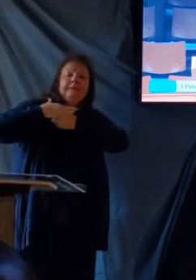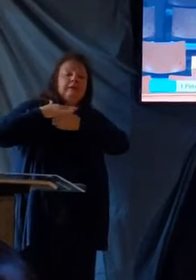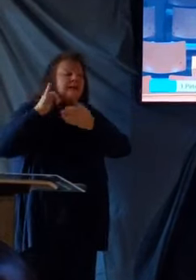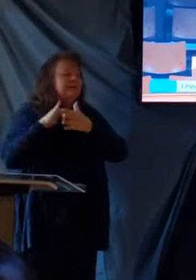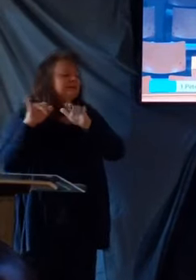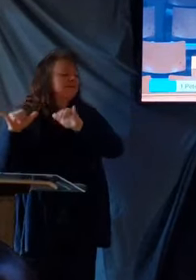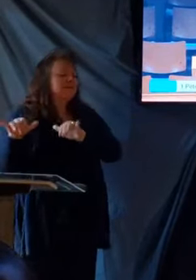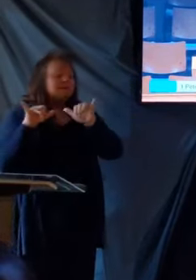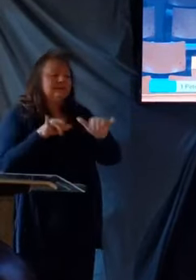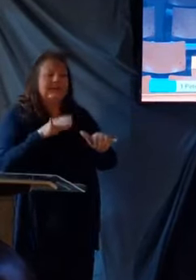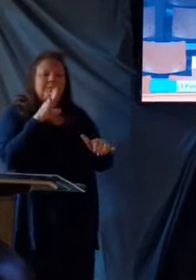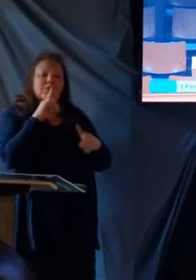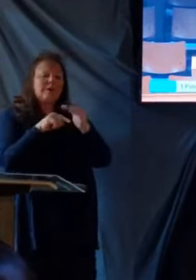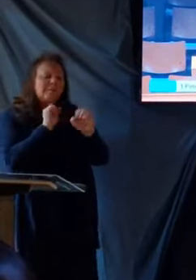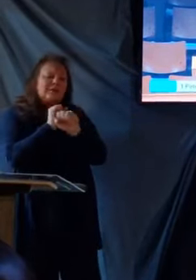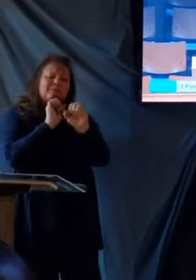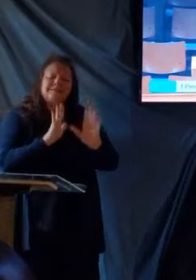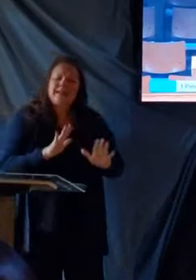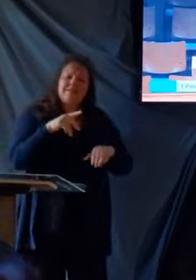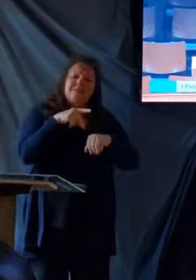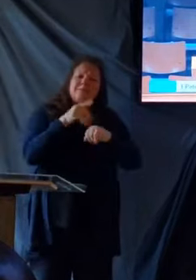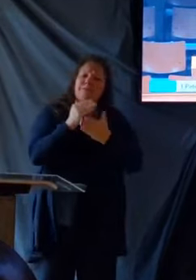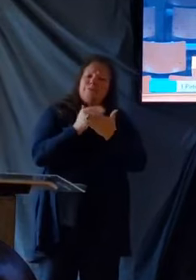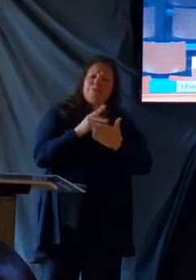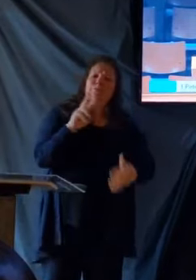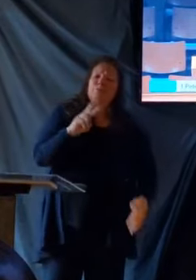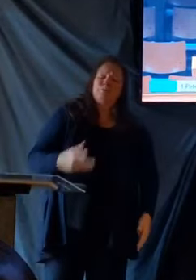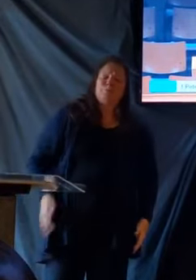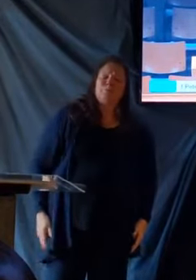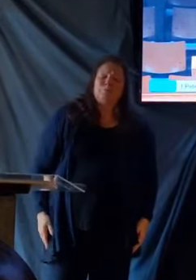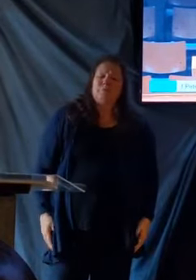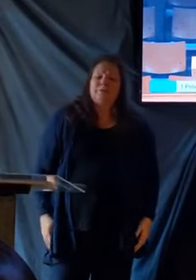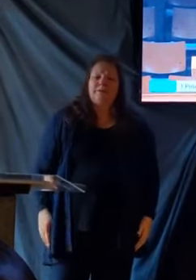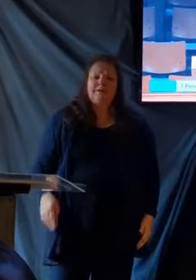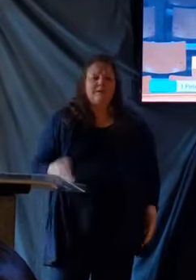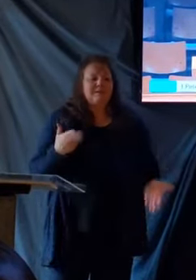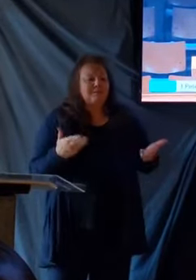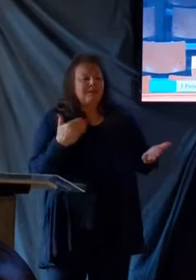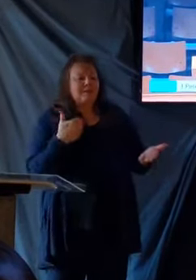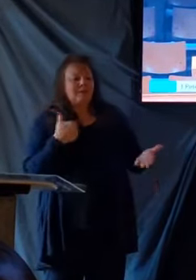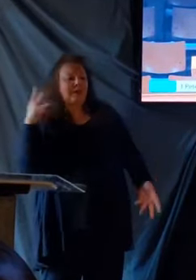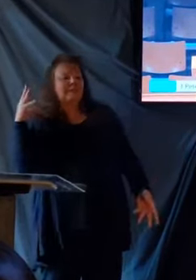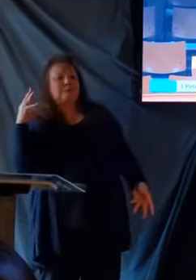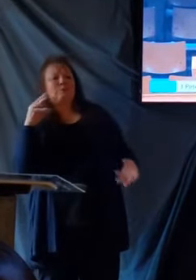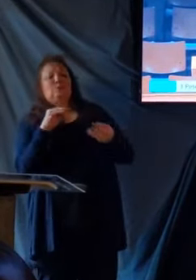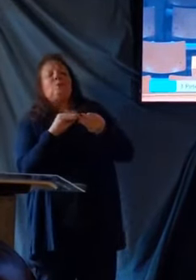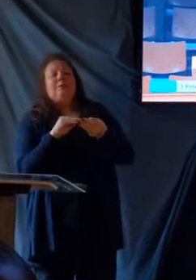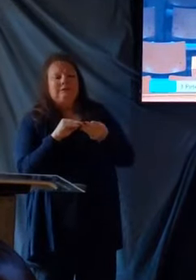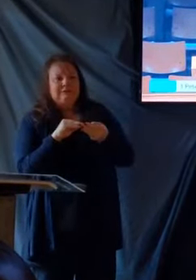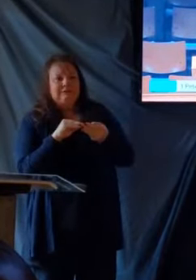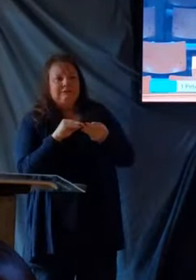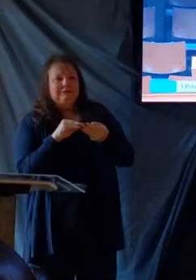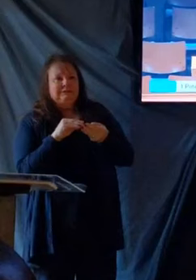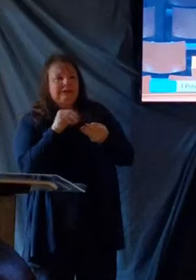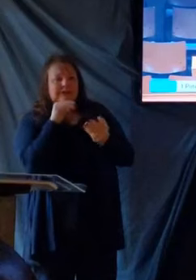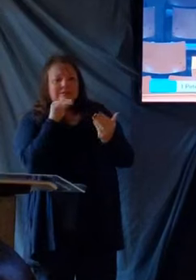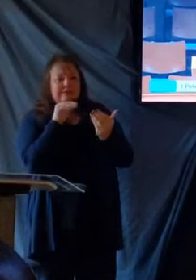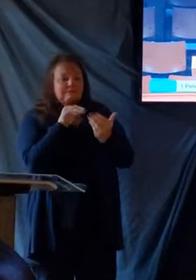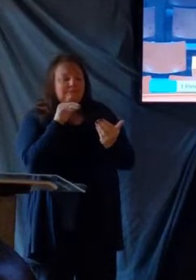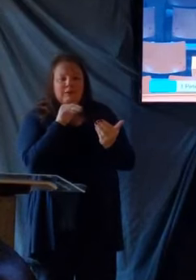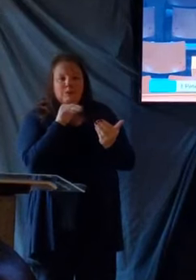the same way he talked about with slaves, Peter did in chapter 2. You may have a totally unfair,